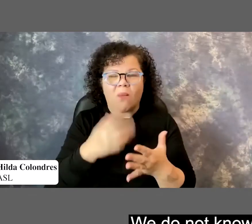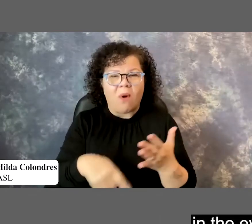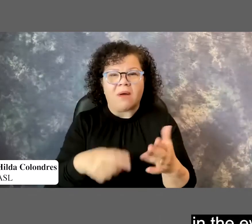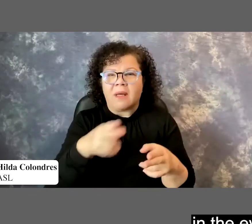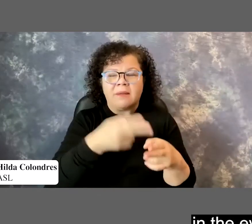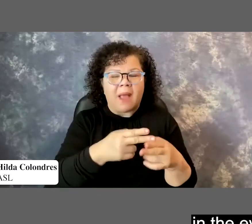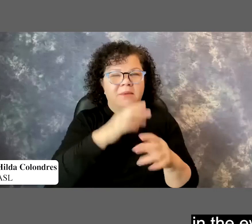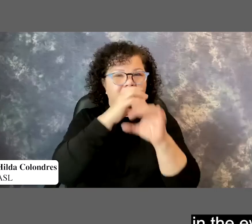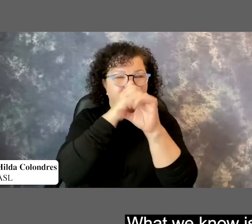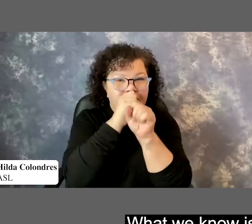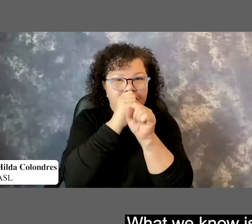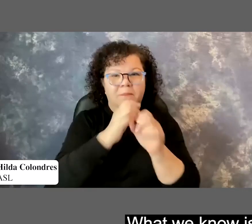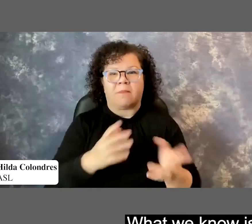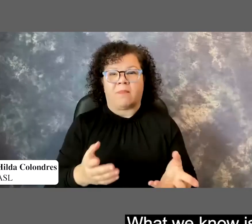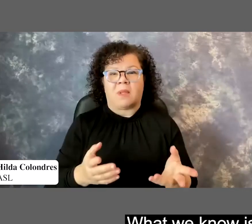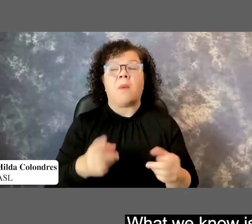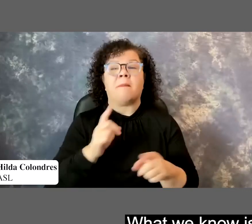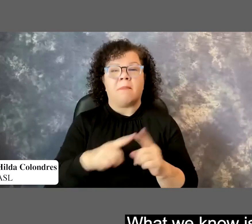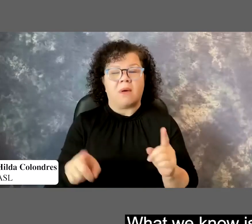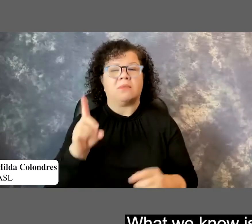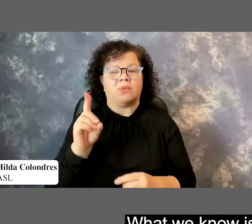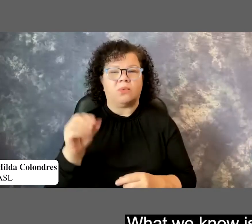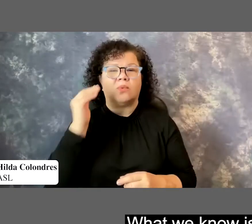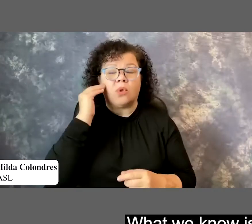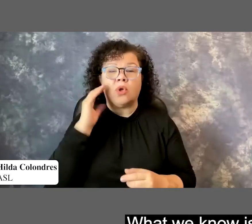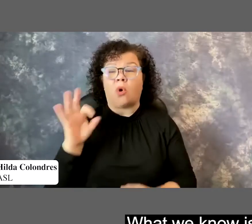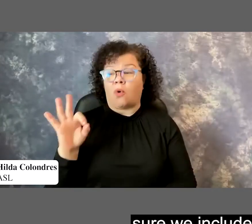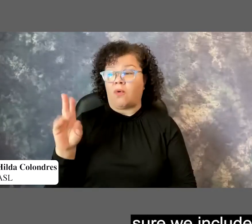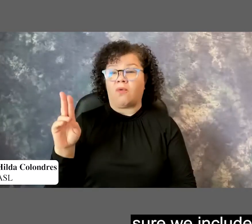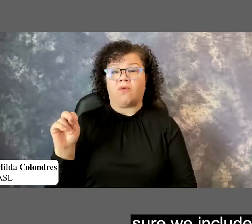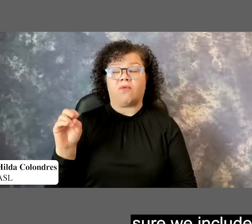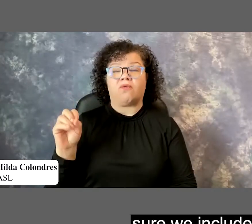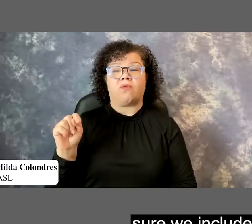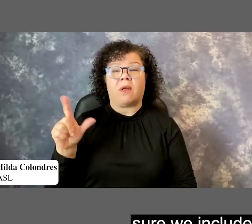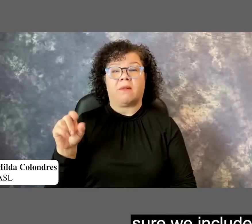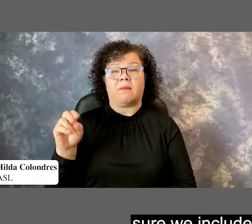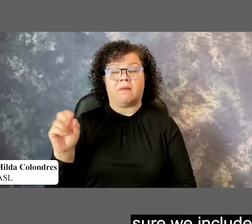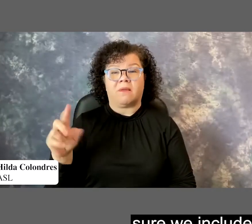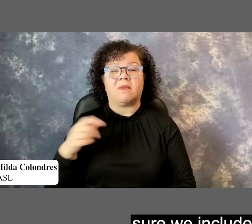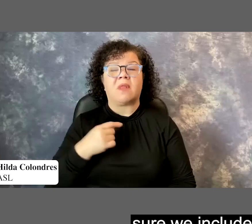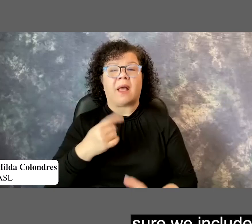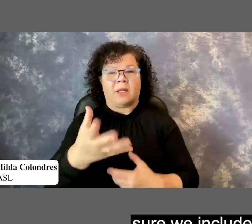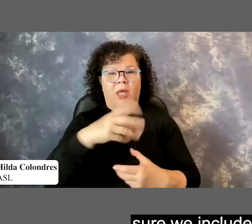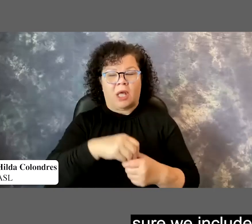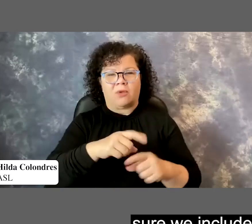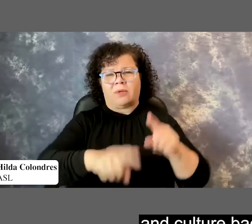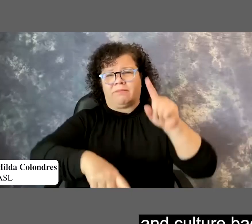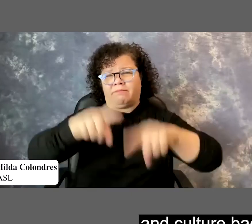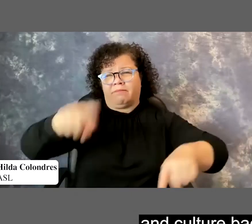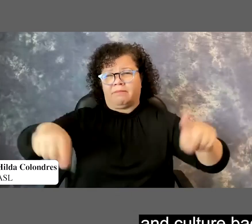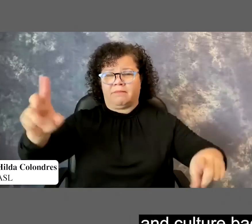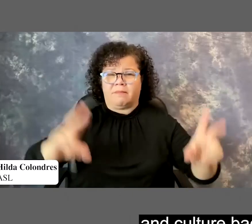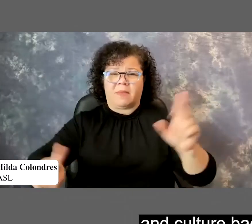evaluation. What we do know is that Frontlines made sure we included leaders of many ethnic and cultural backgrounds,